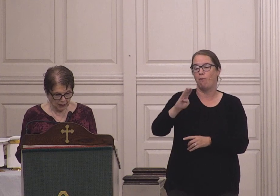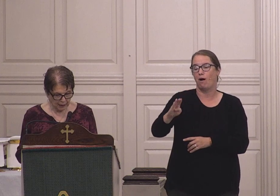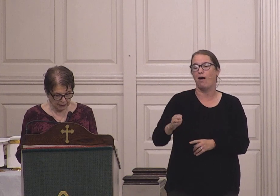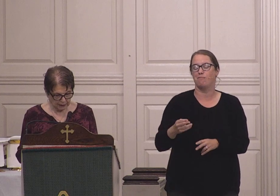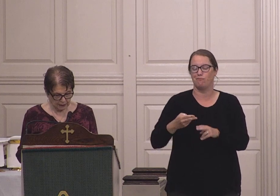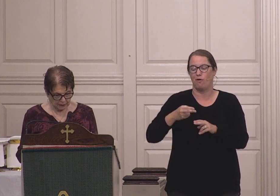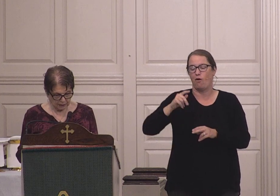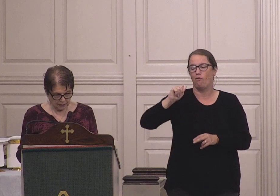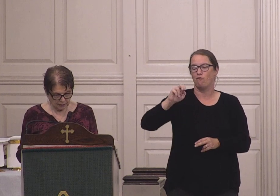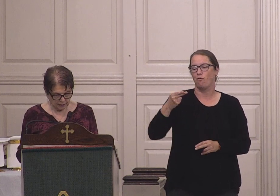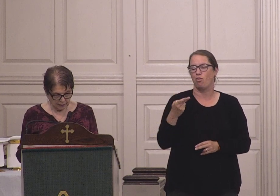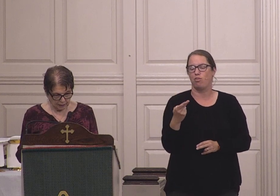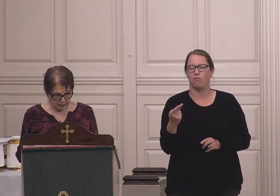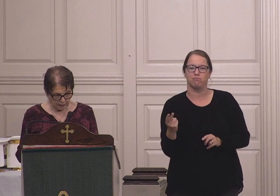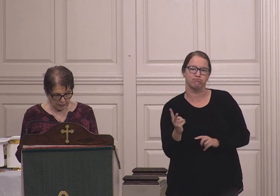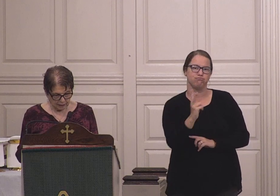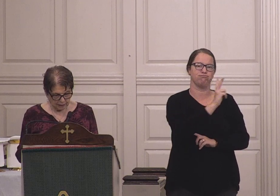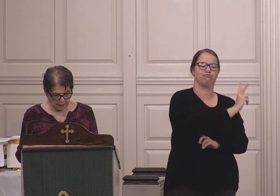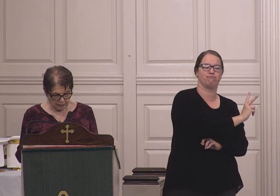of Moab.